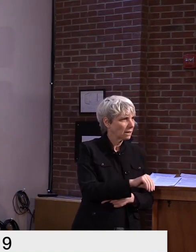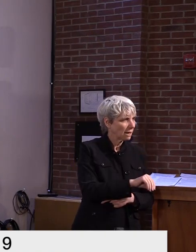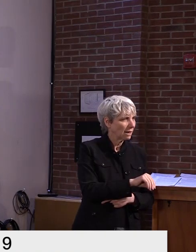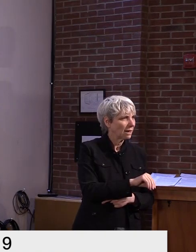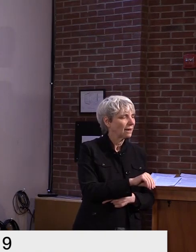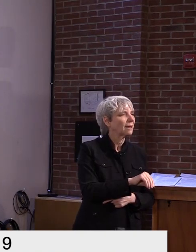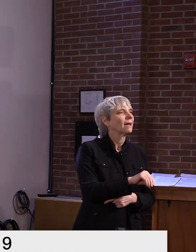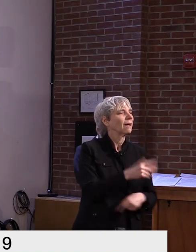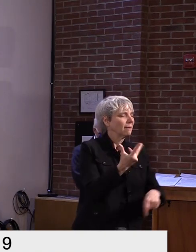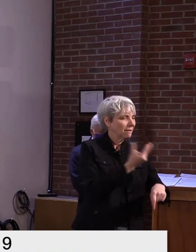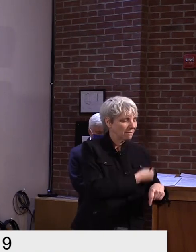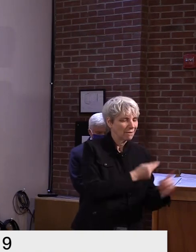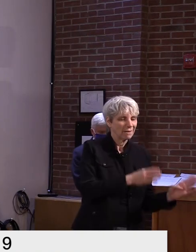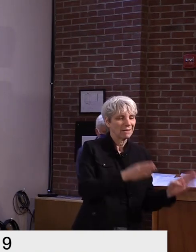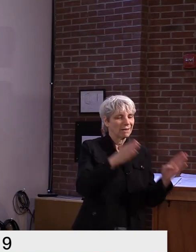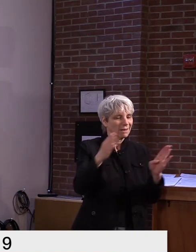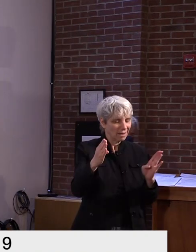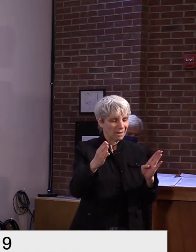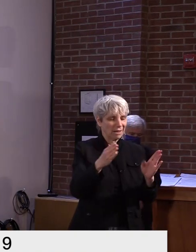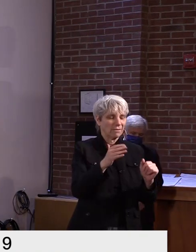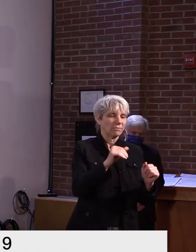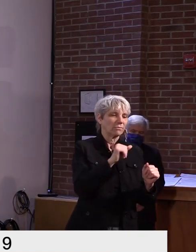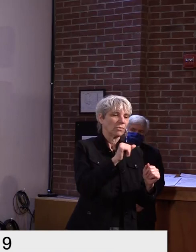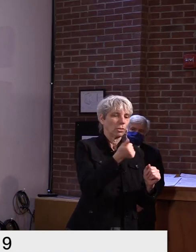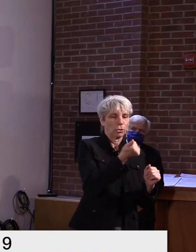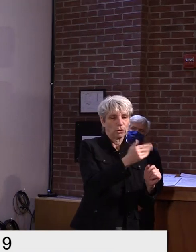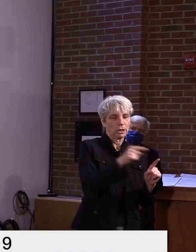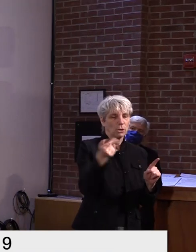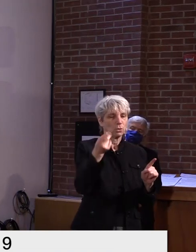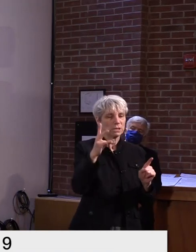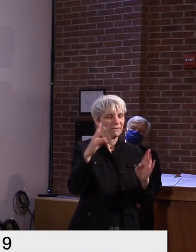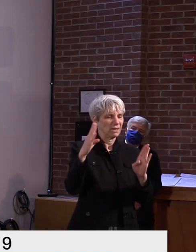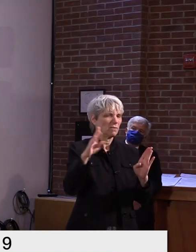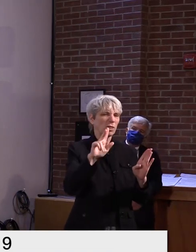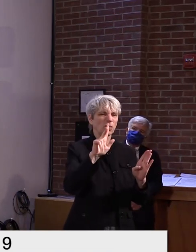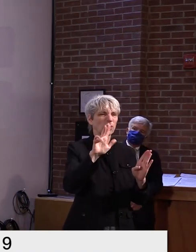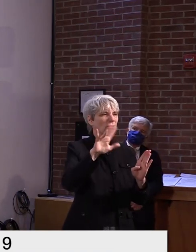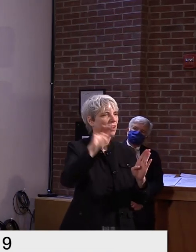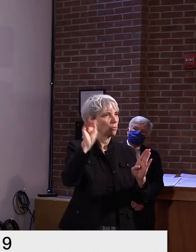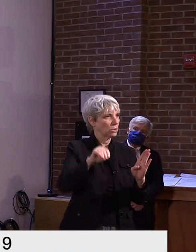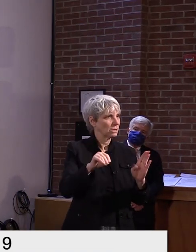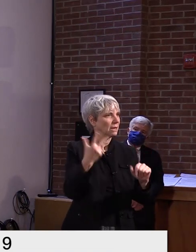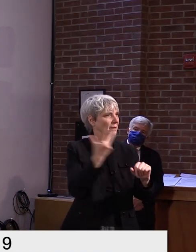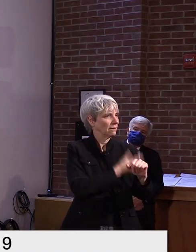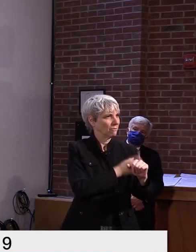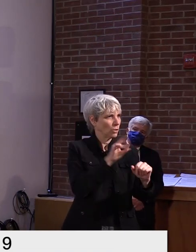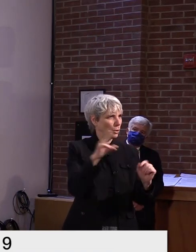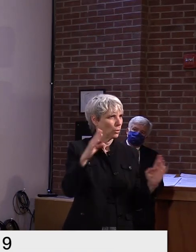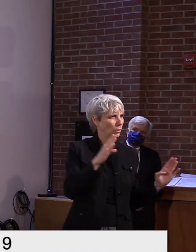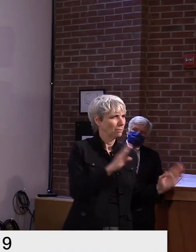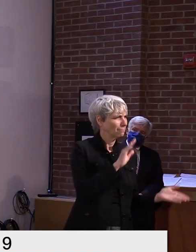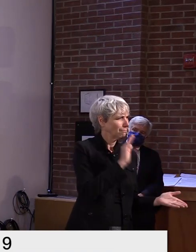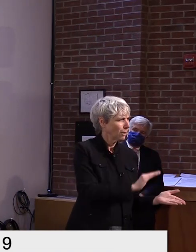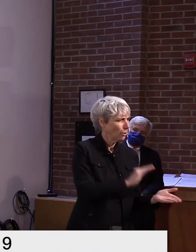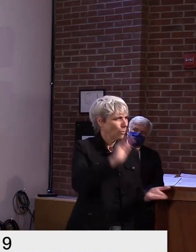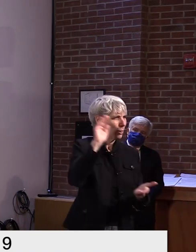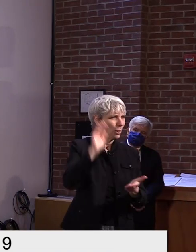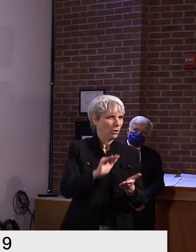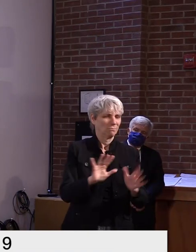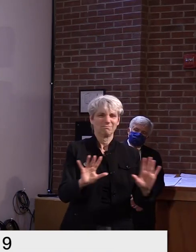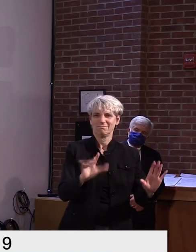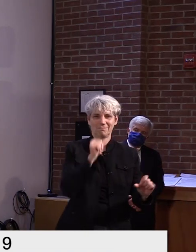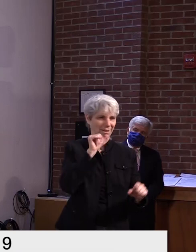35.5% of our 13 to 17-year-olds received the flu vaccine. We can and must do